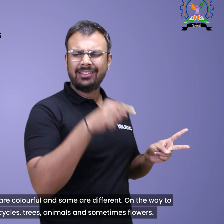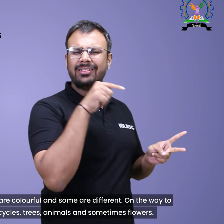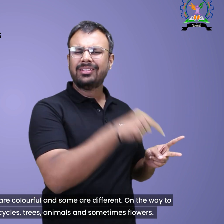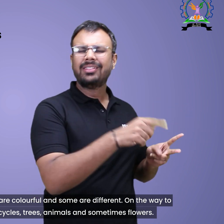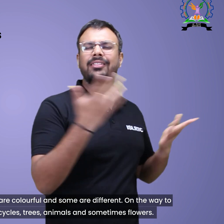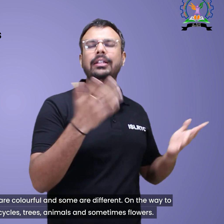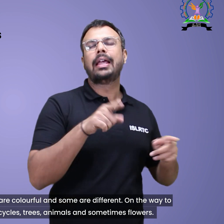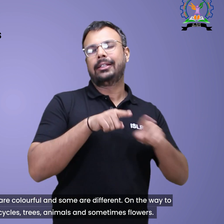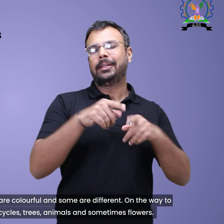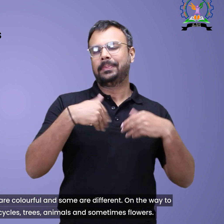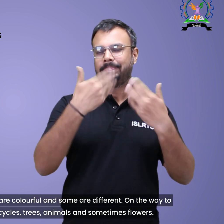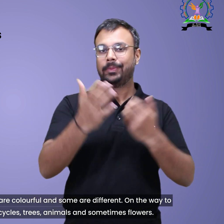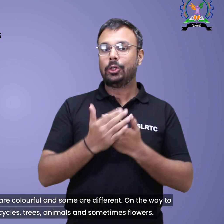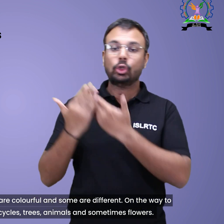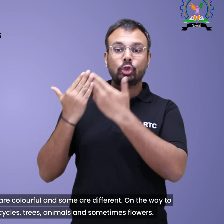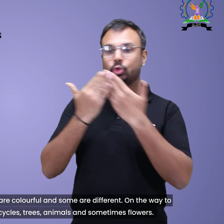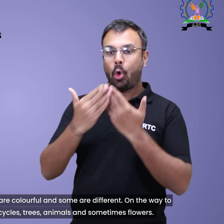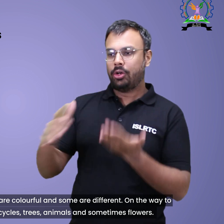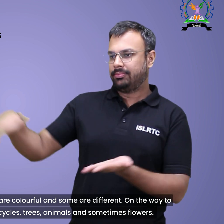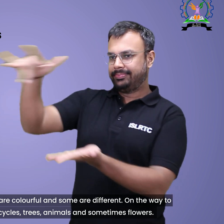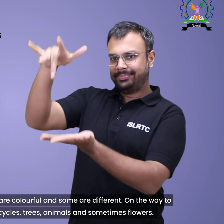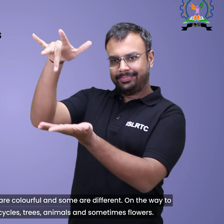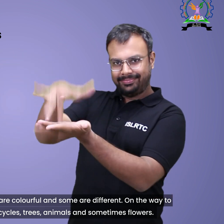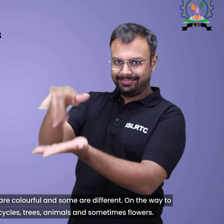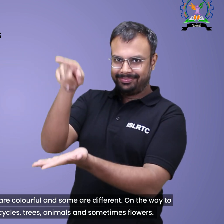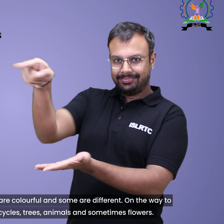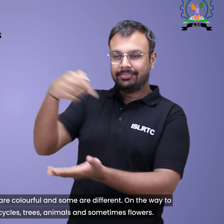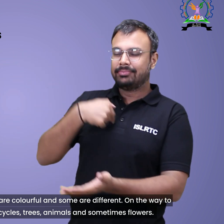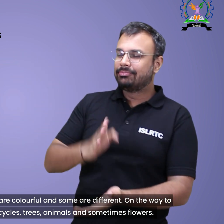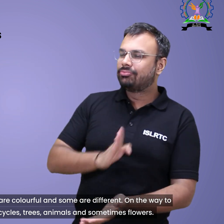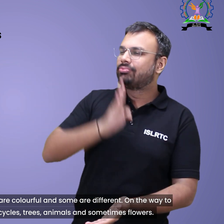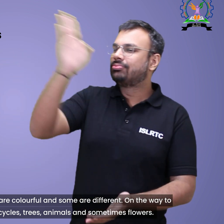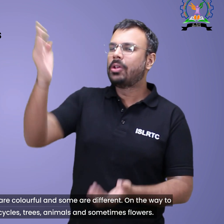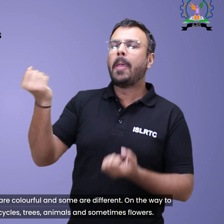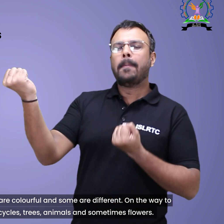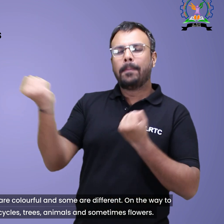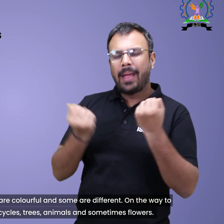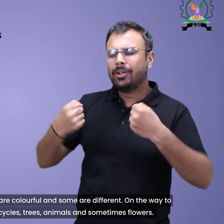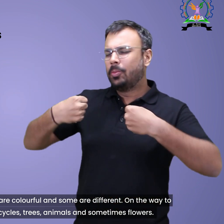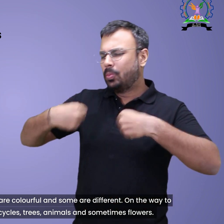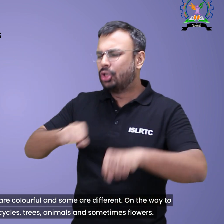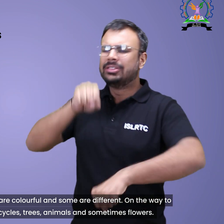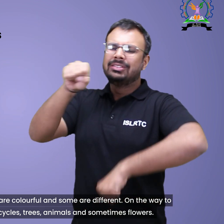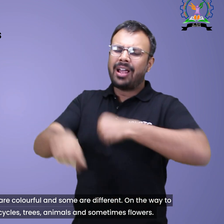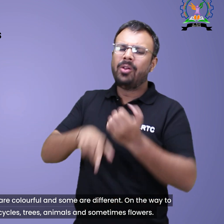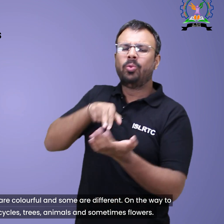school we see things like buses, cars, cycles, trees, animals and sometimes